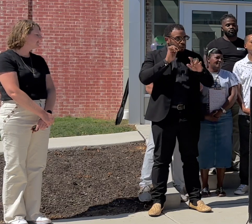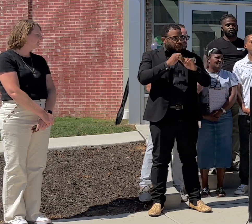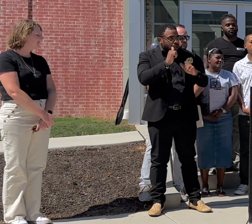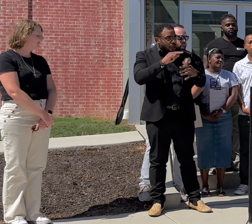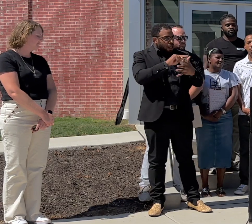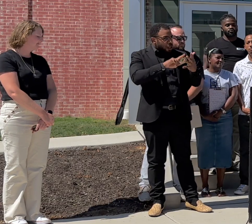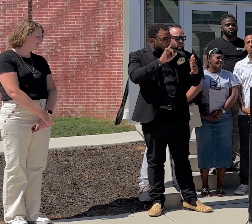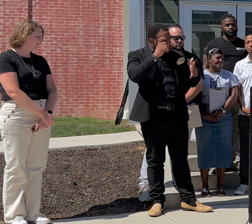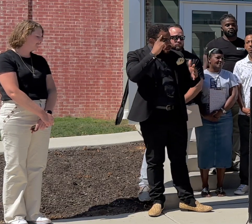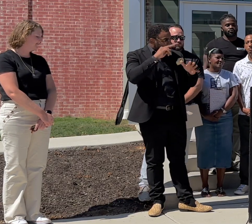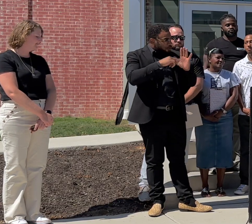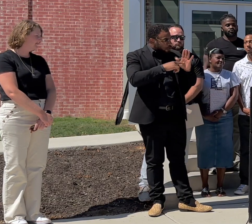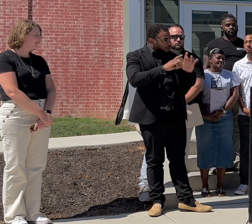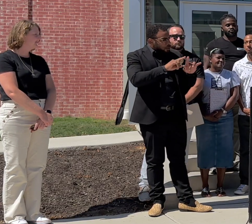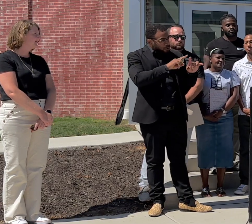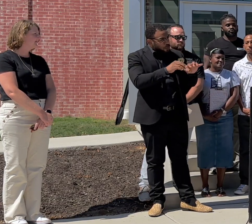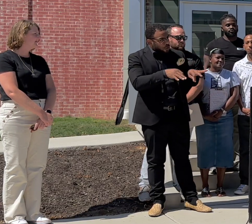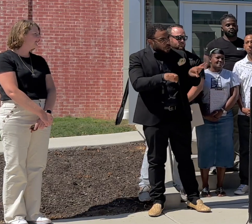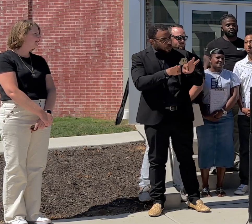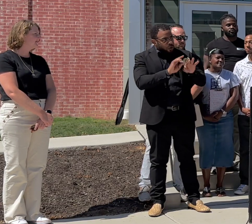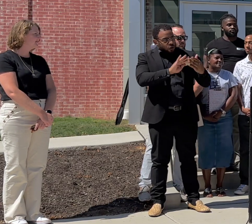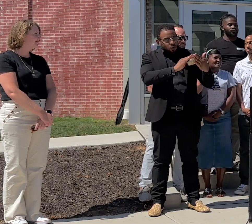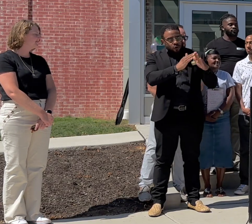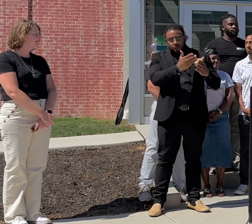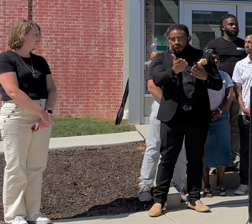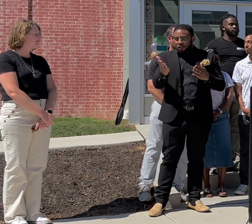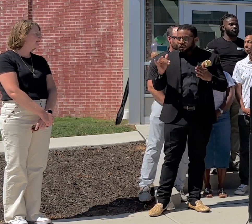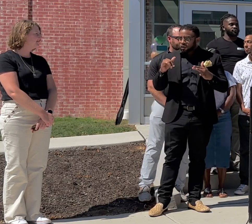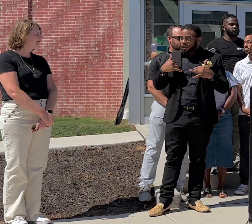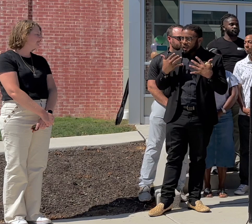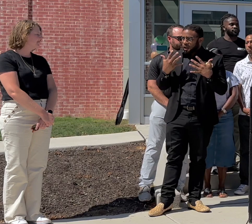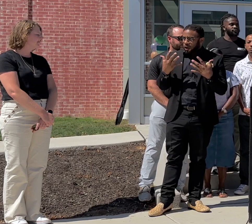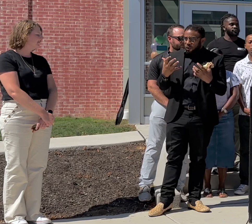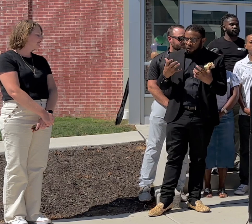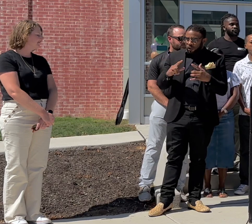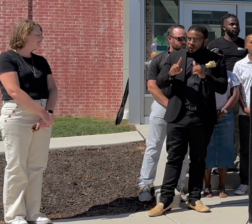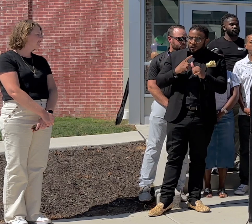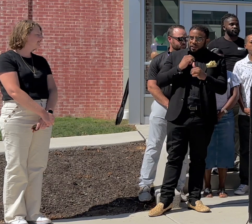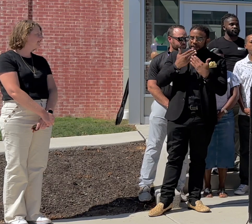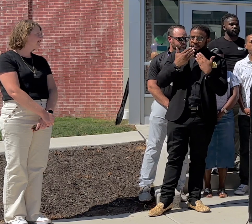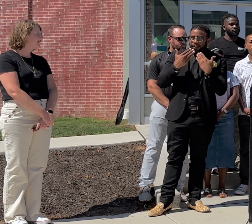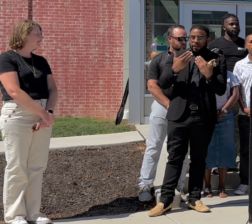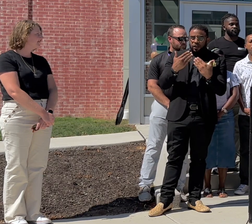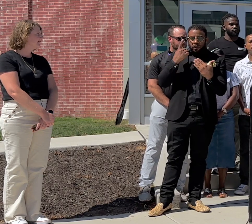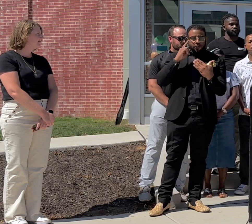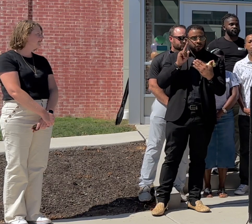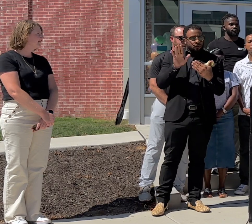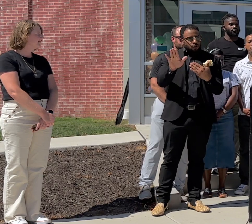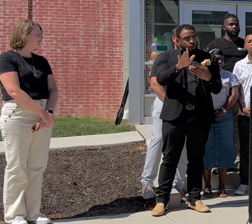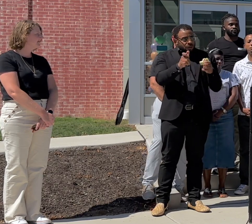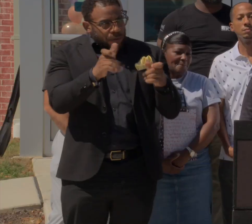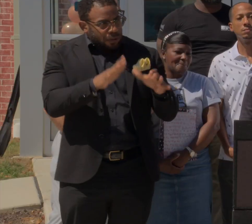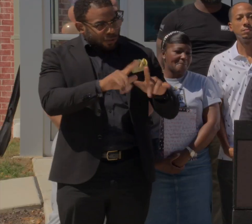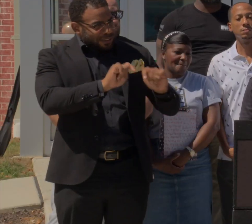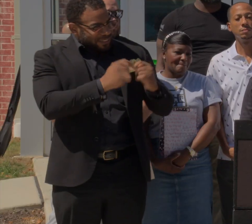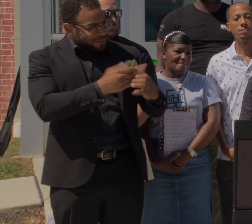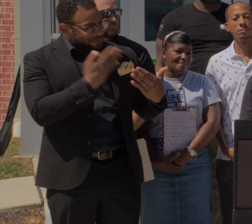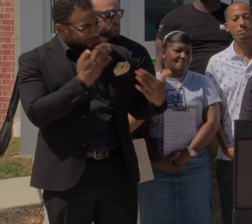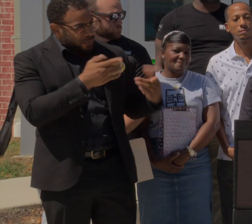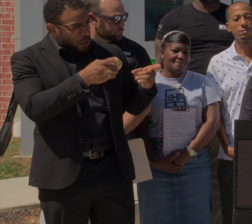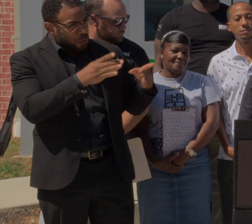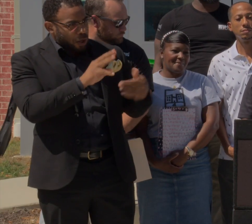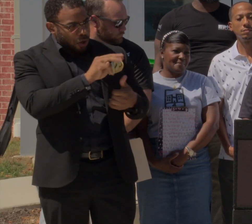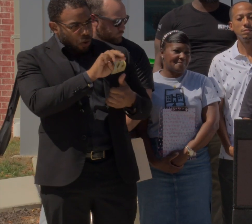other government officials, but more importantly, the community. And so I just want to first say thank you to your administration,